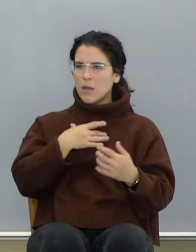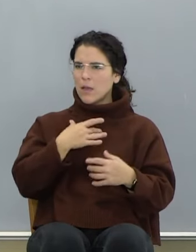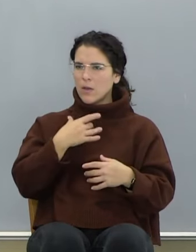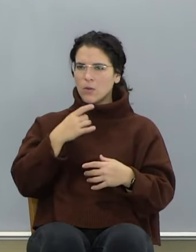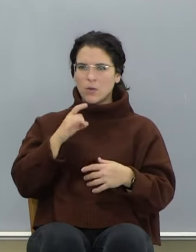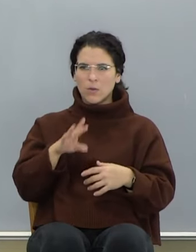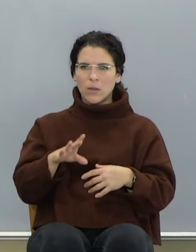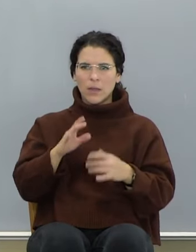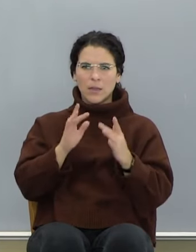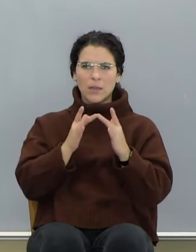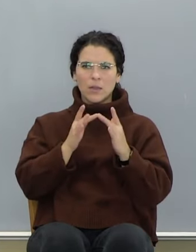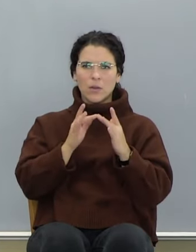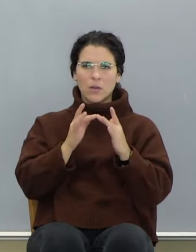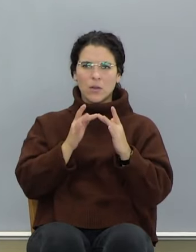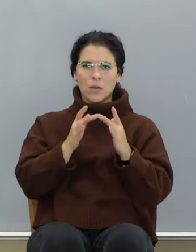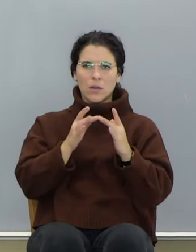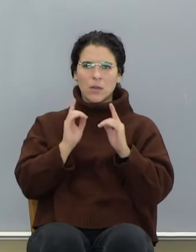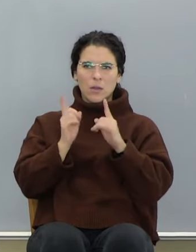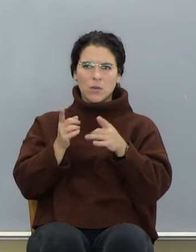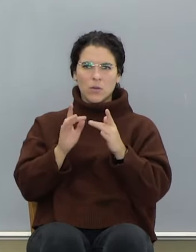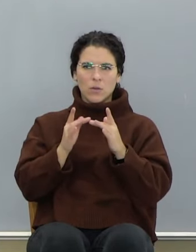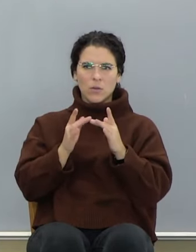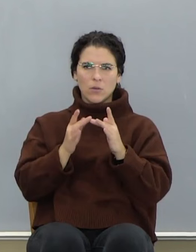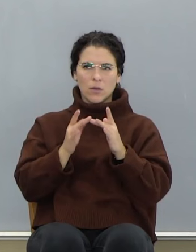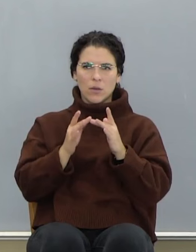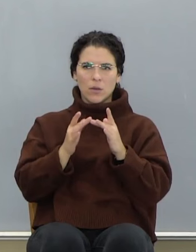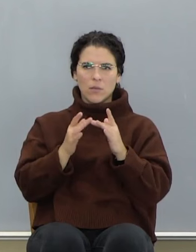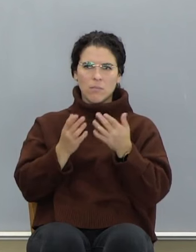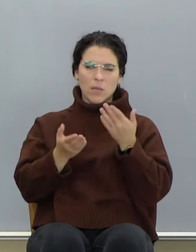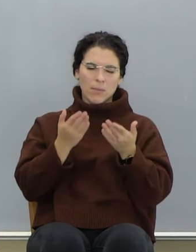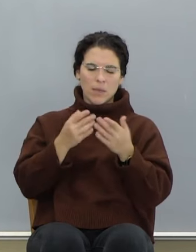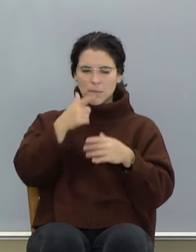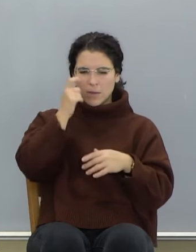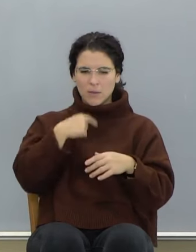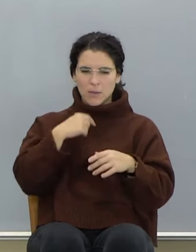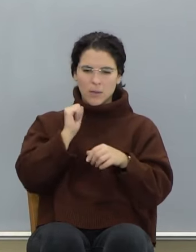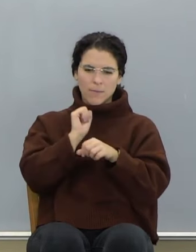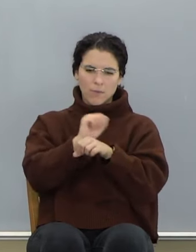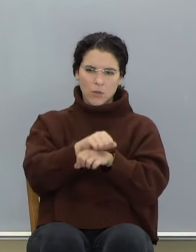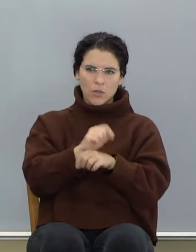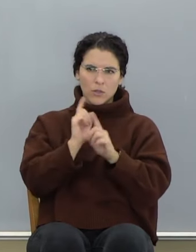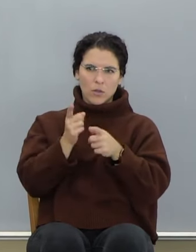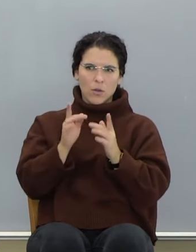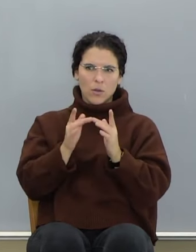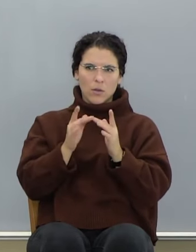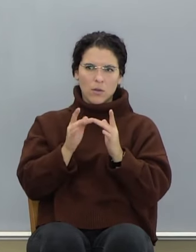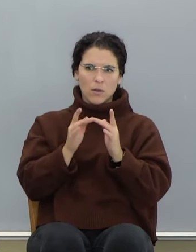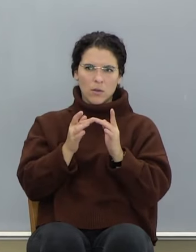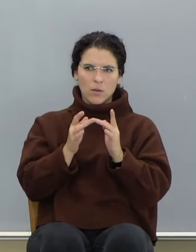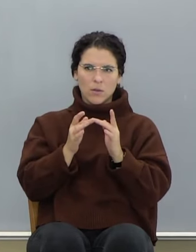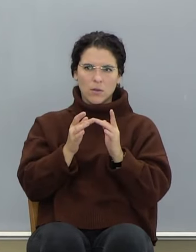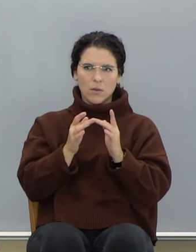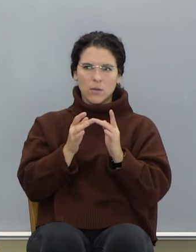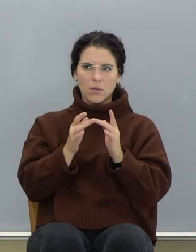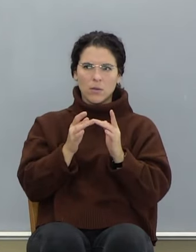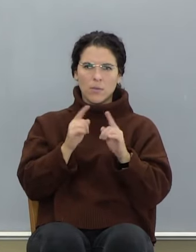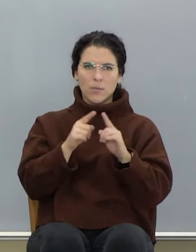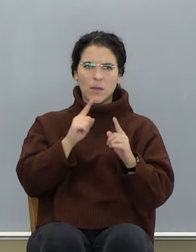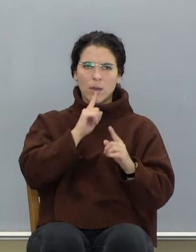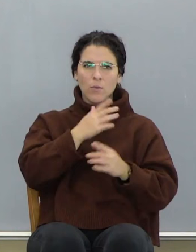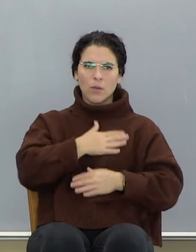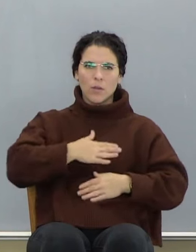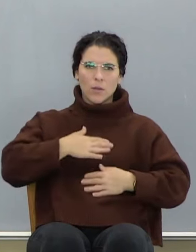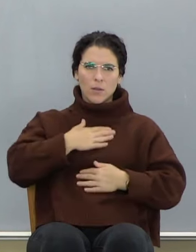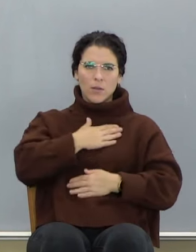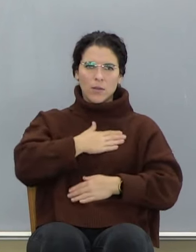I don't like the internet. I mean, I go to the internet, maybe because I'm forced to go on the internet. Okay, but and by the way, I